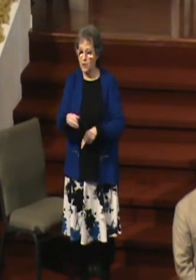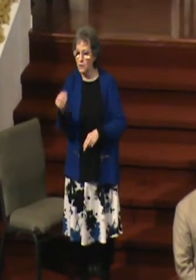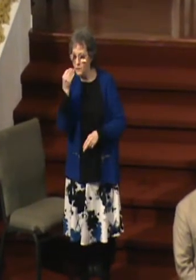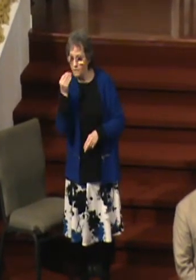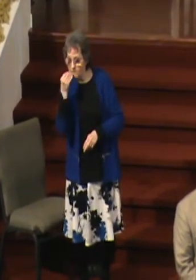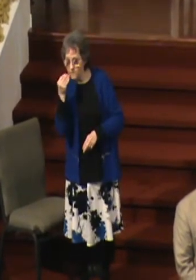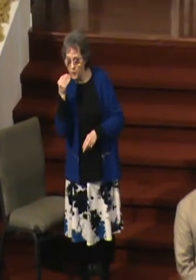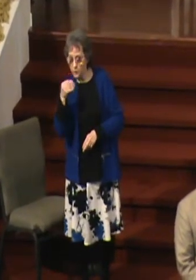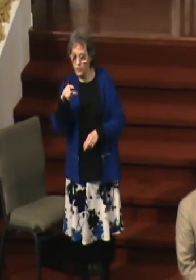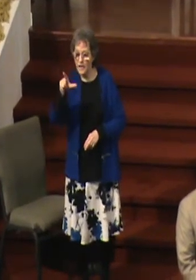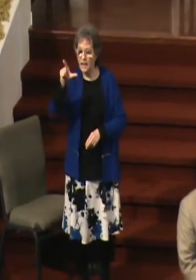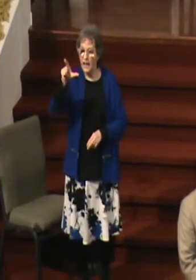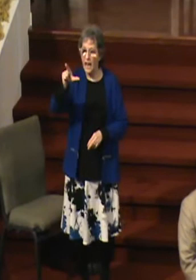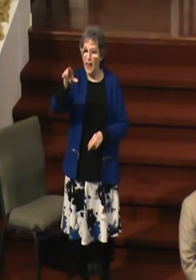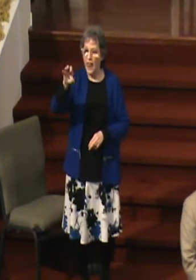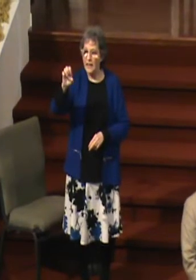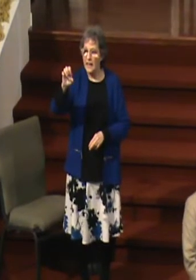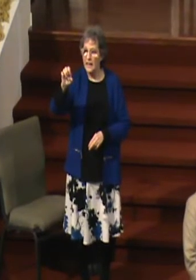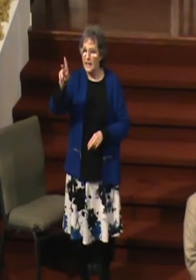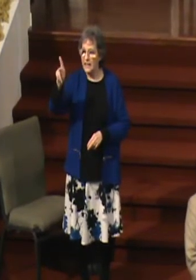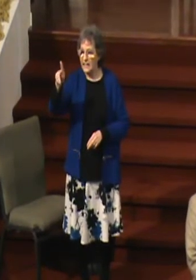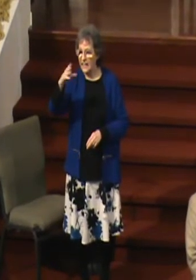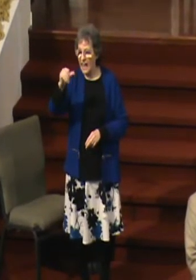Lincoln Sun Annex, which is on